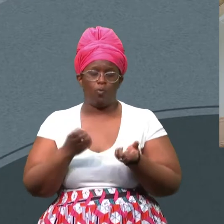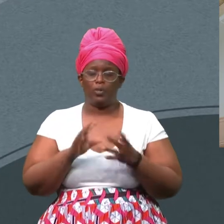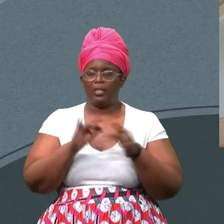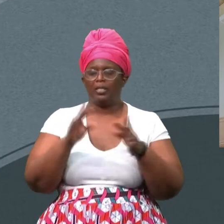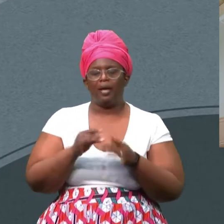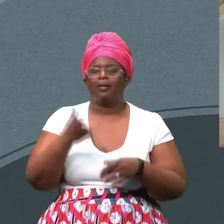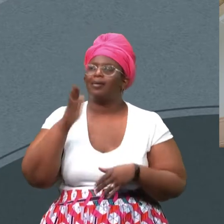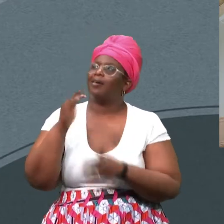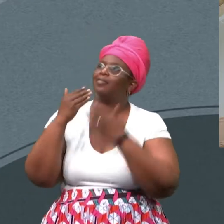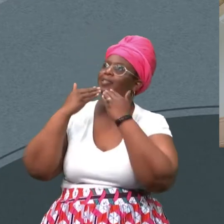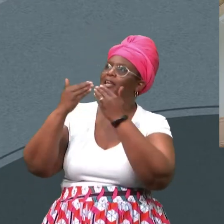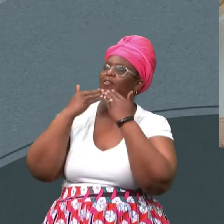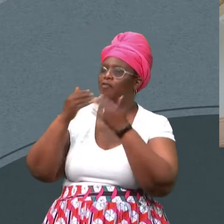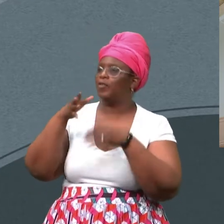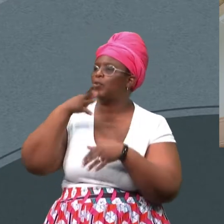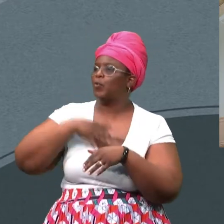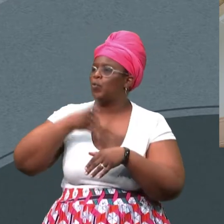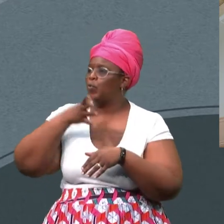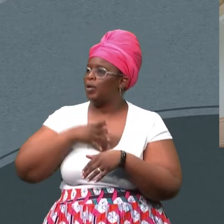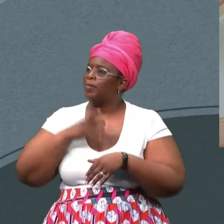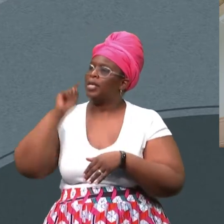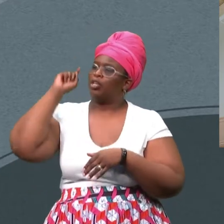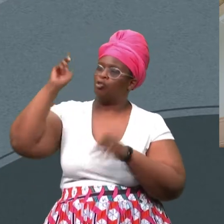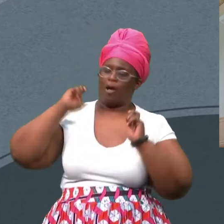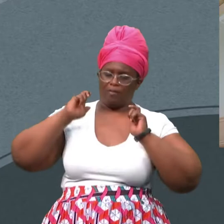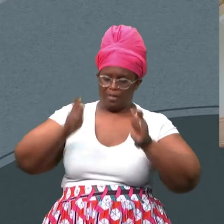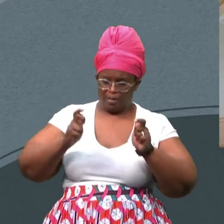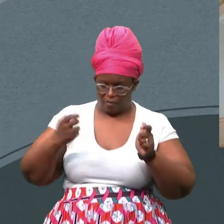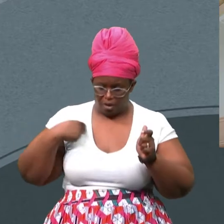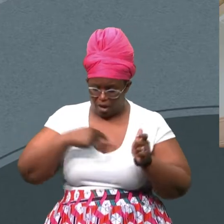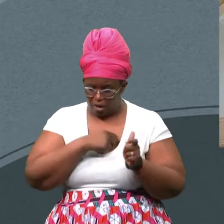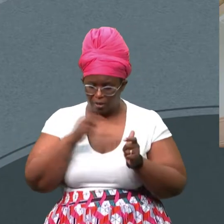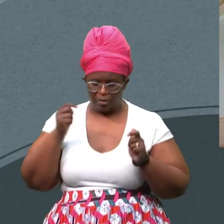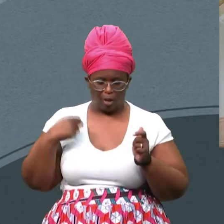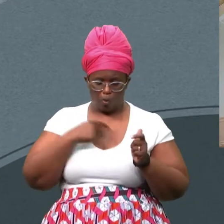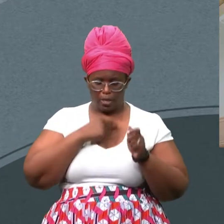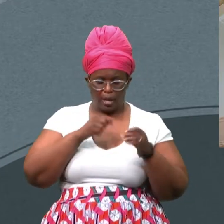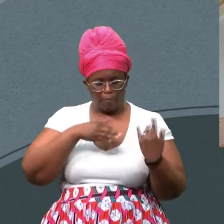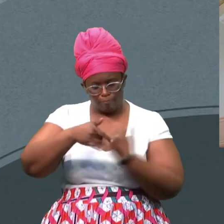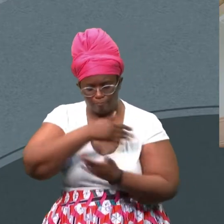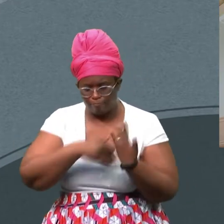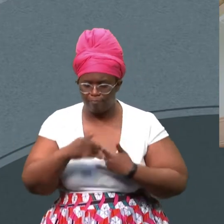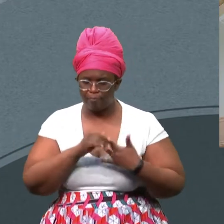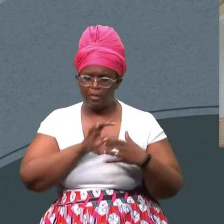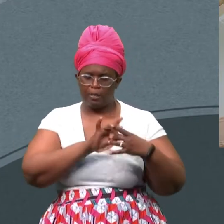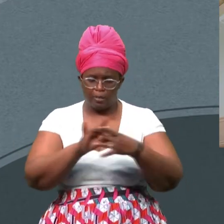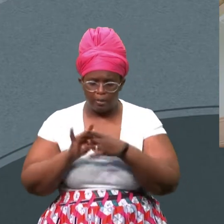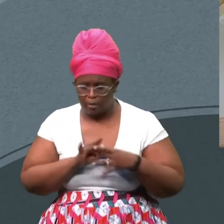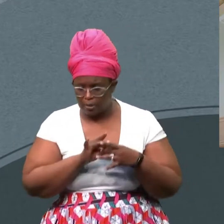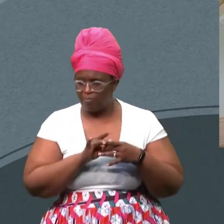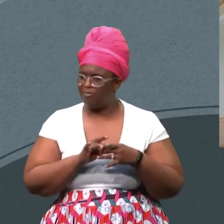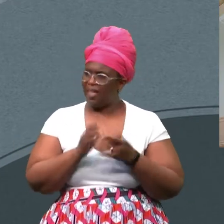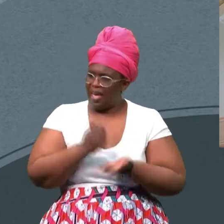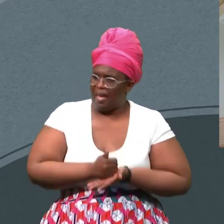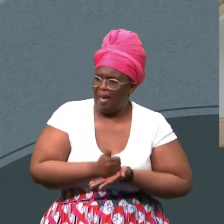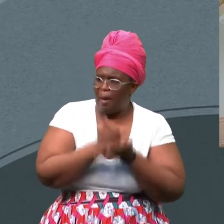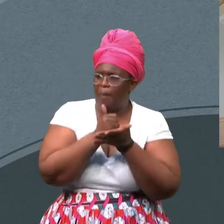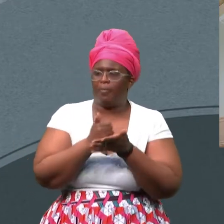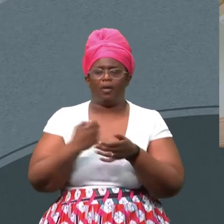women that you placed in our life that you have associated us with, women that have helped form us into who we